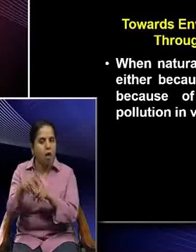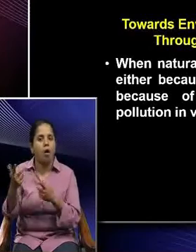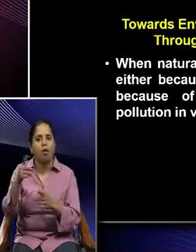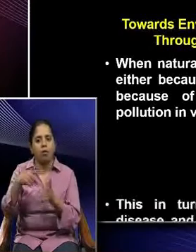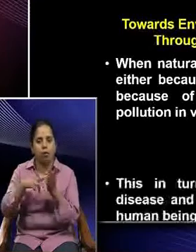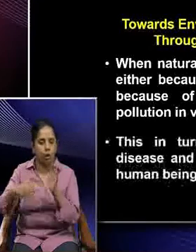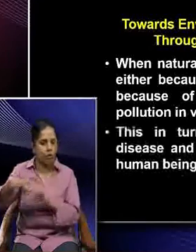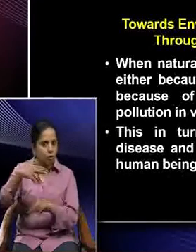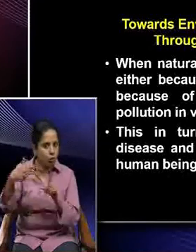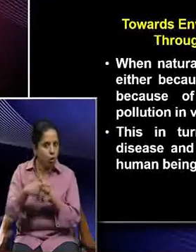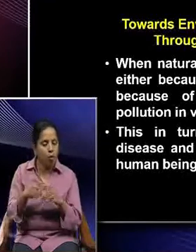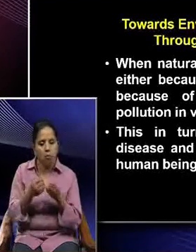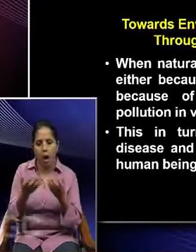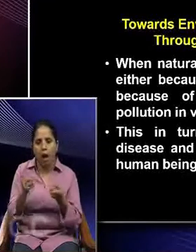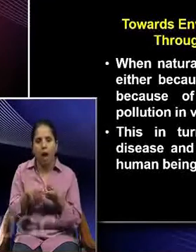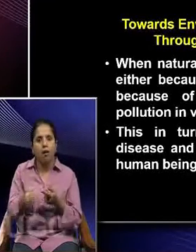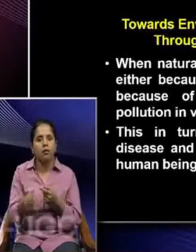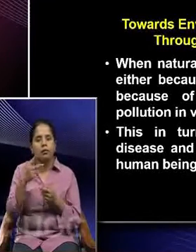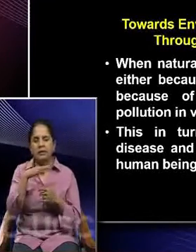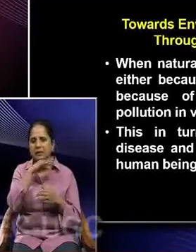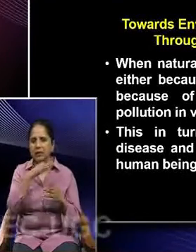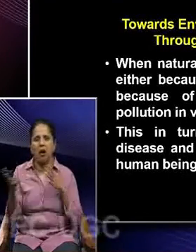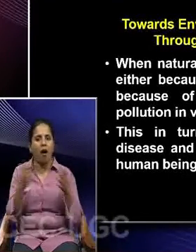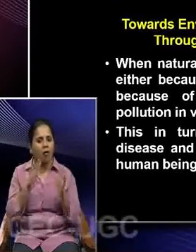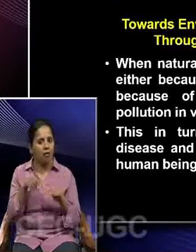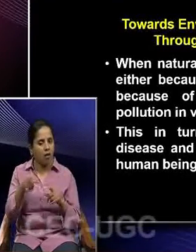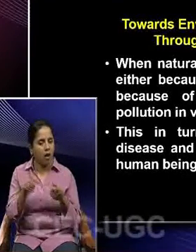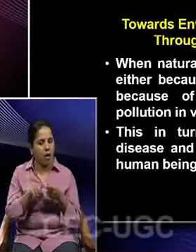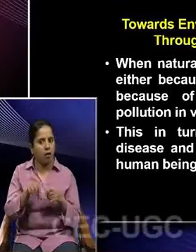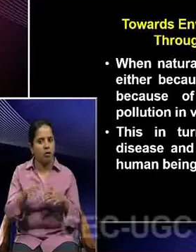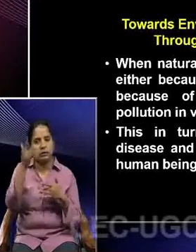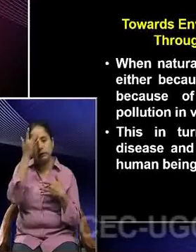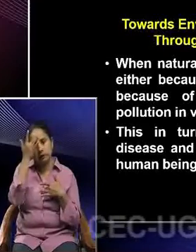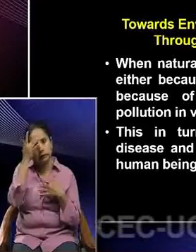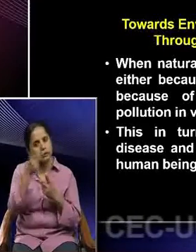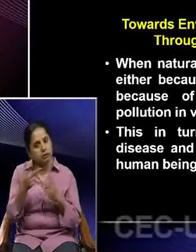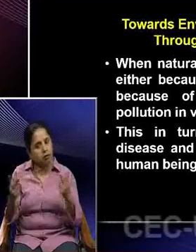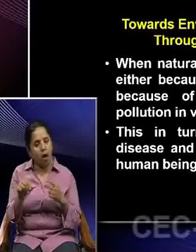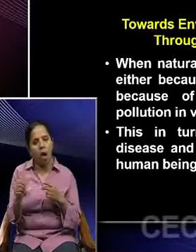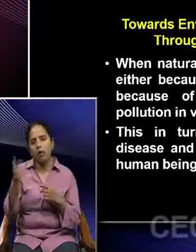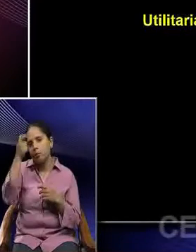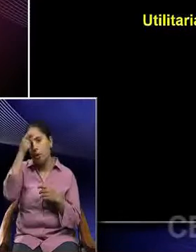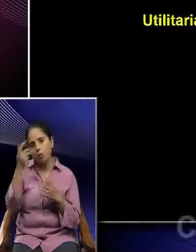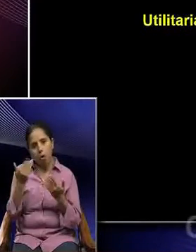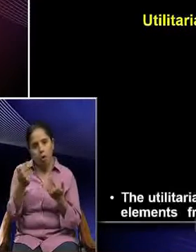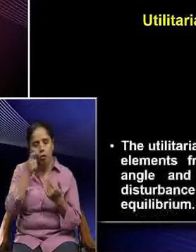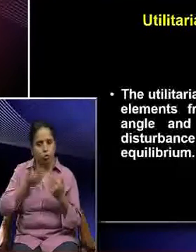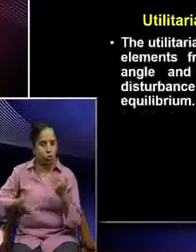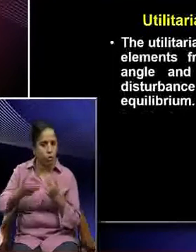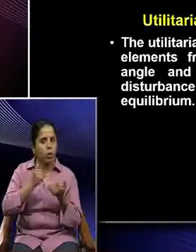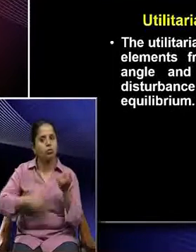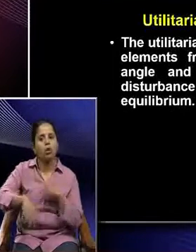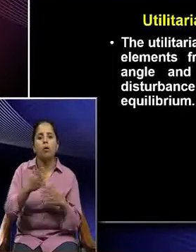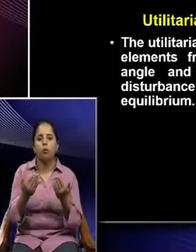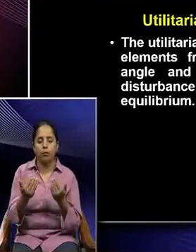either human or they are natural. So this in turn leads to spread of disease and other problems of human beings and society.